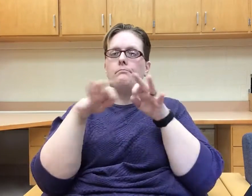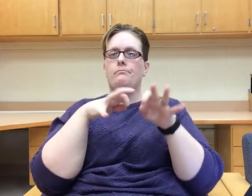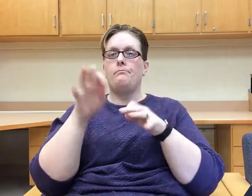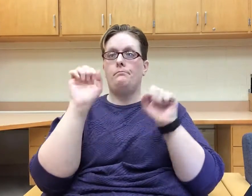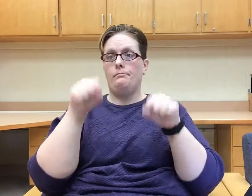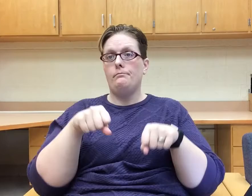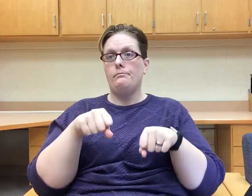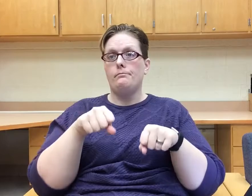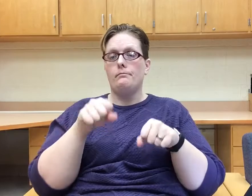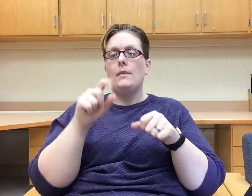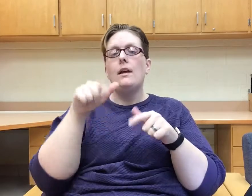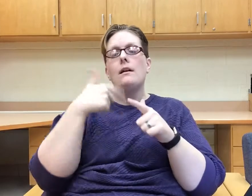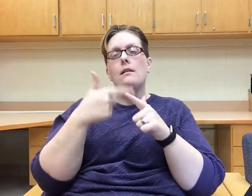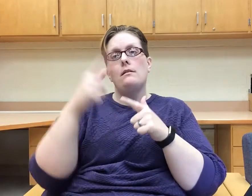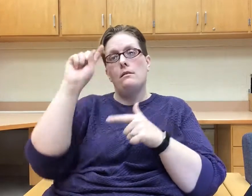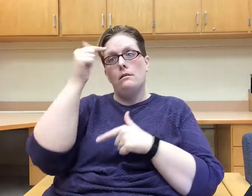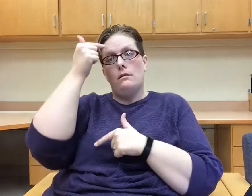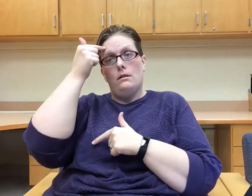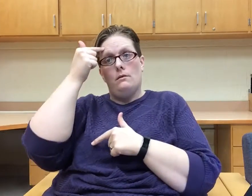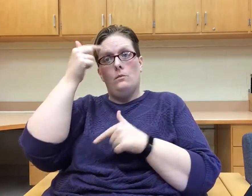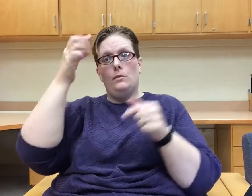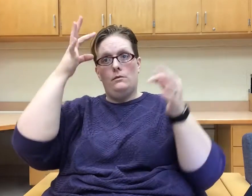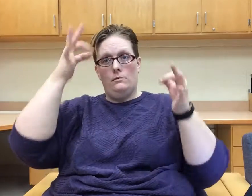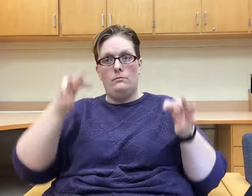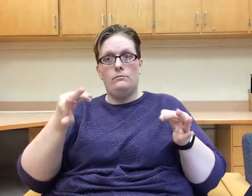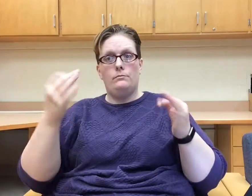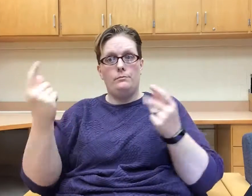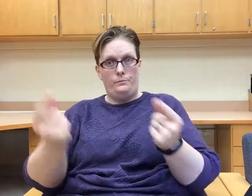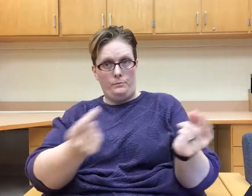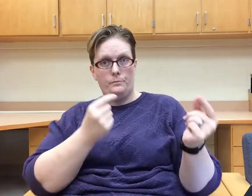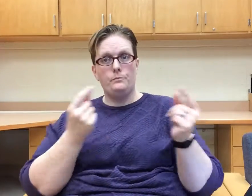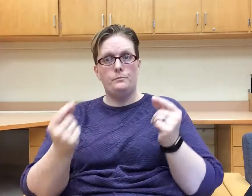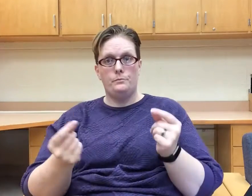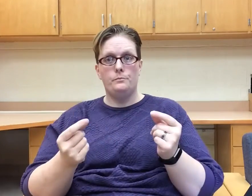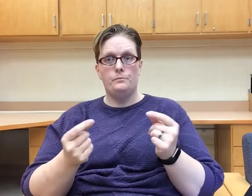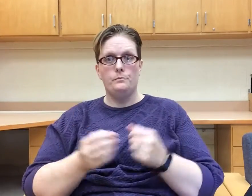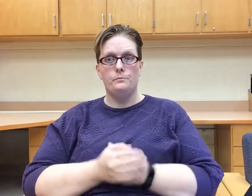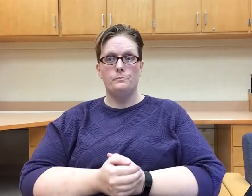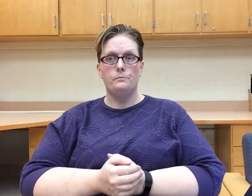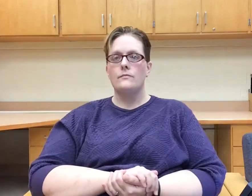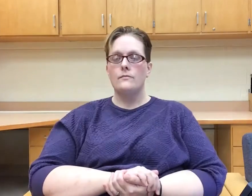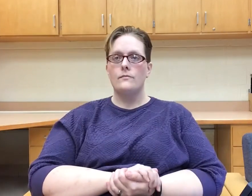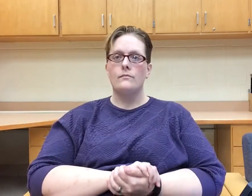Geographers will study the area and make informed decisions to the government, who will then make the plan.